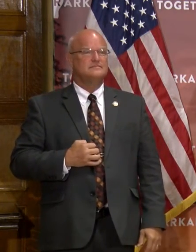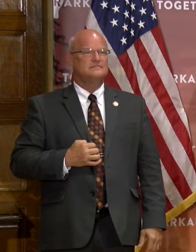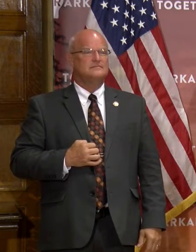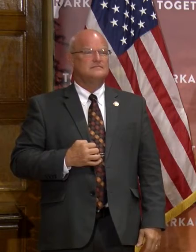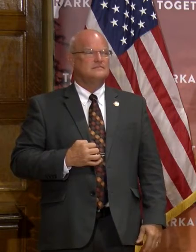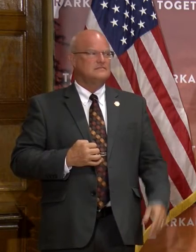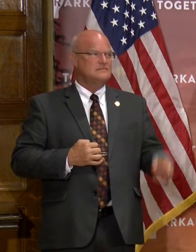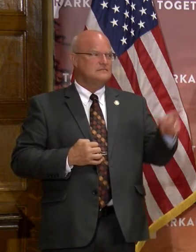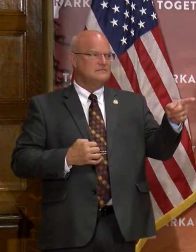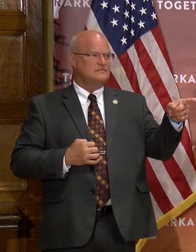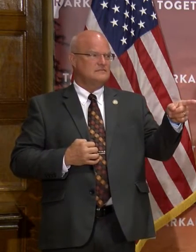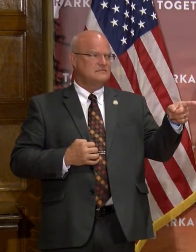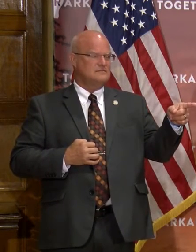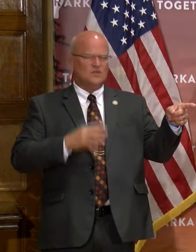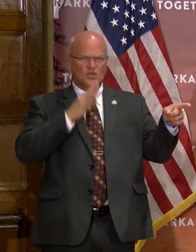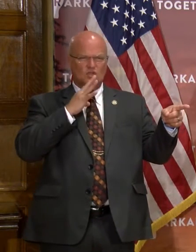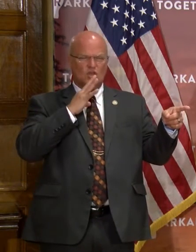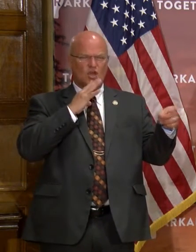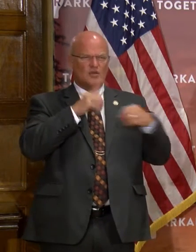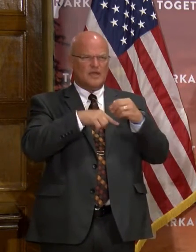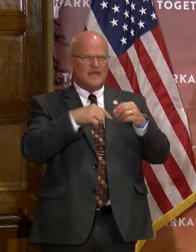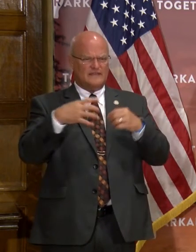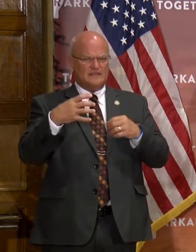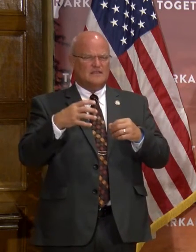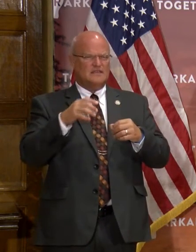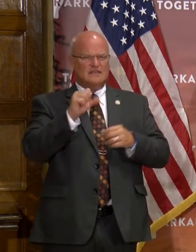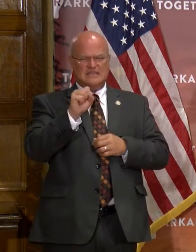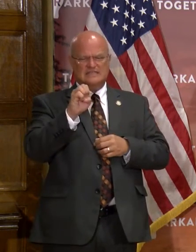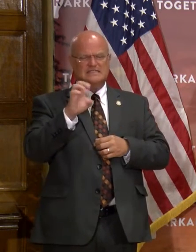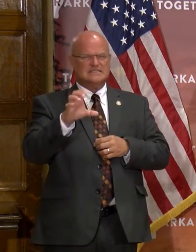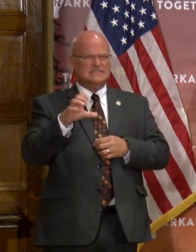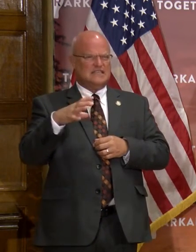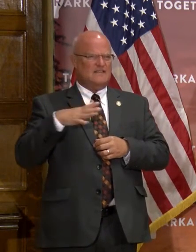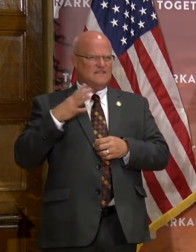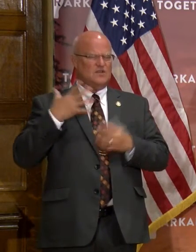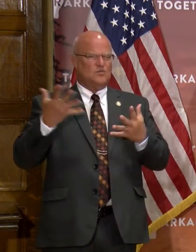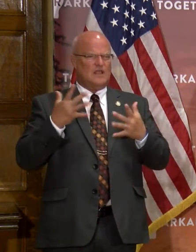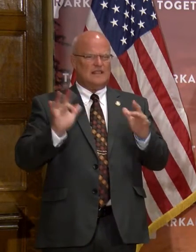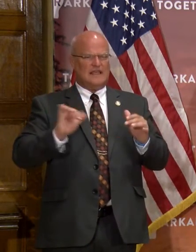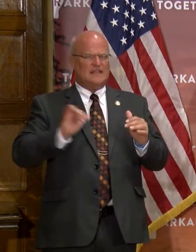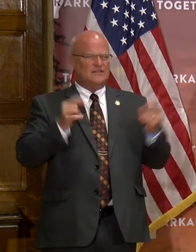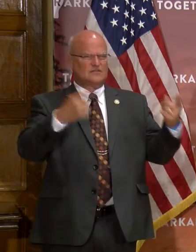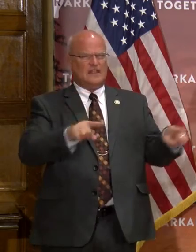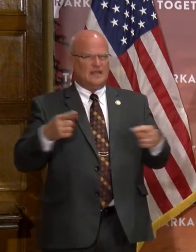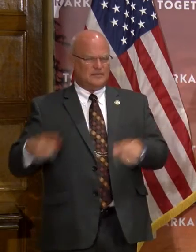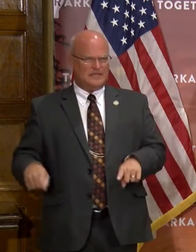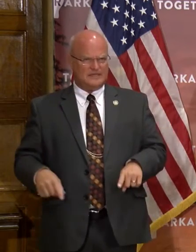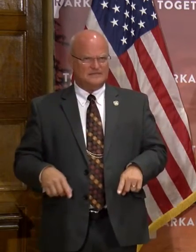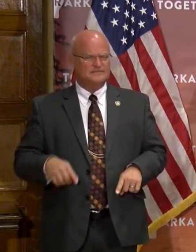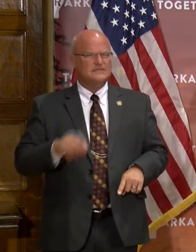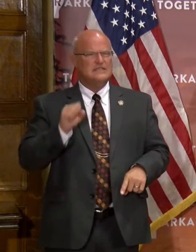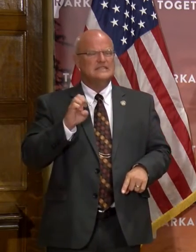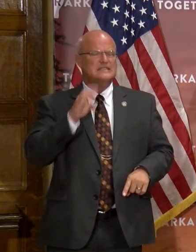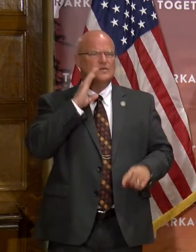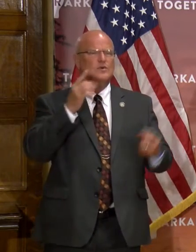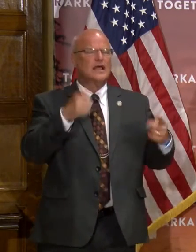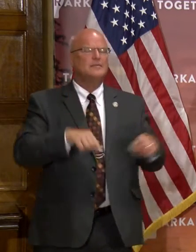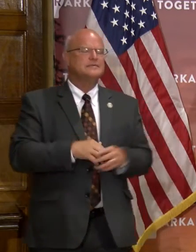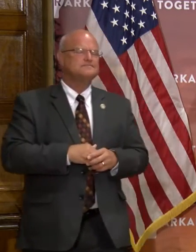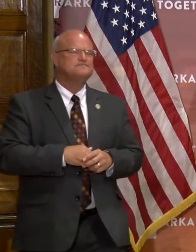Governor. Spoken with any conference officials or ADs, and what do you think the actual likelihood that that season is going to happen